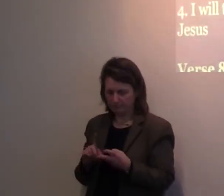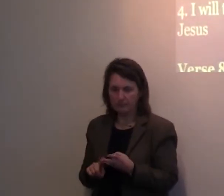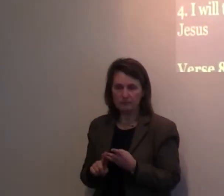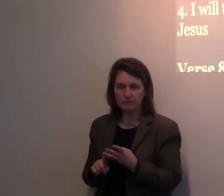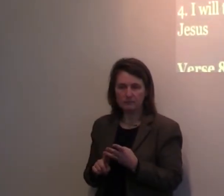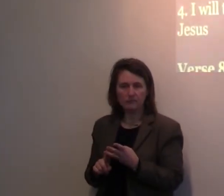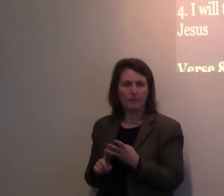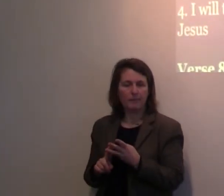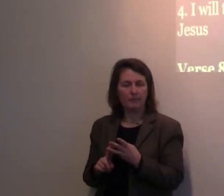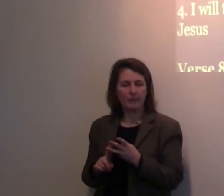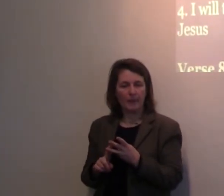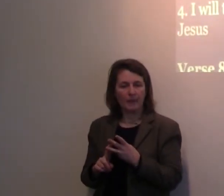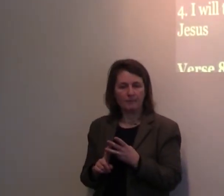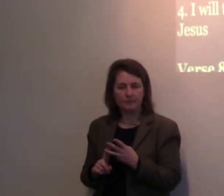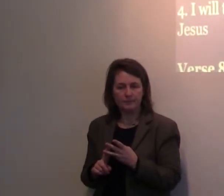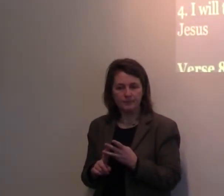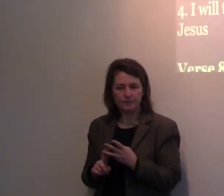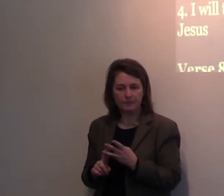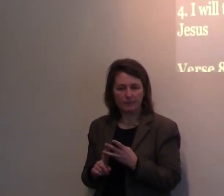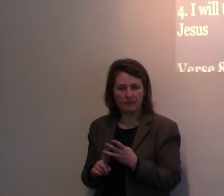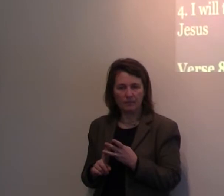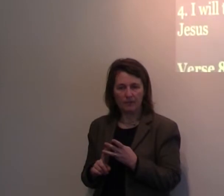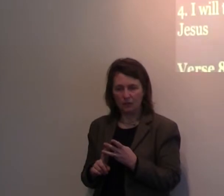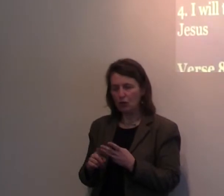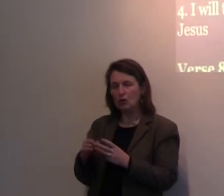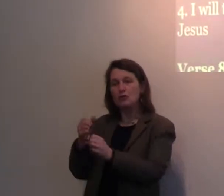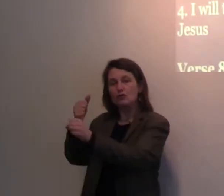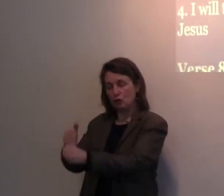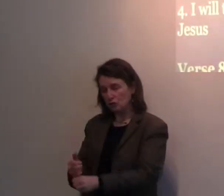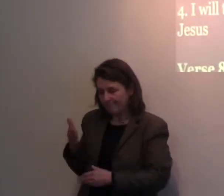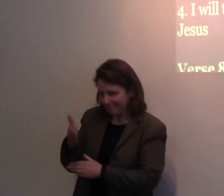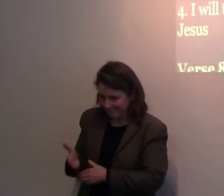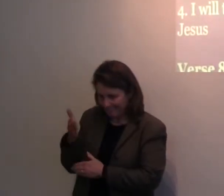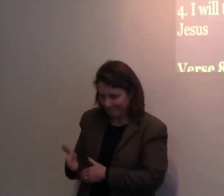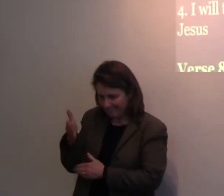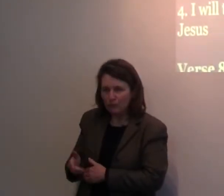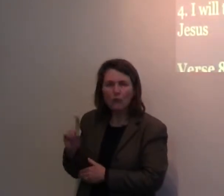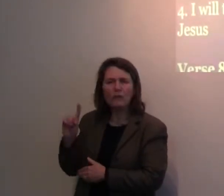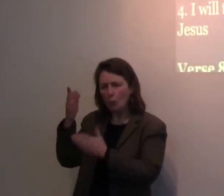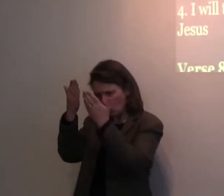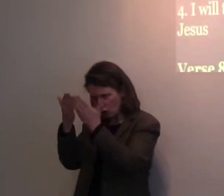Number three, I will come to church every week to worship God.